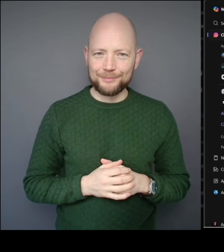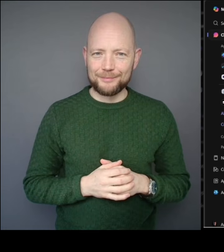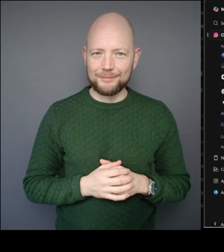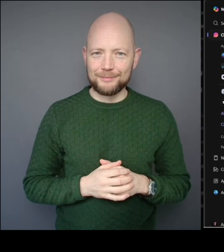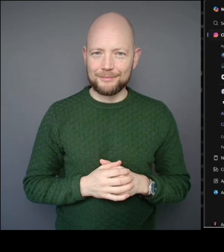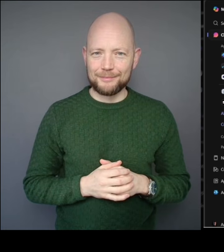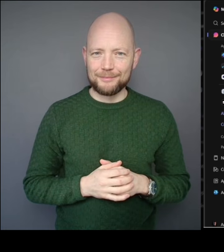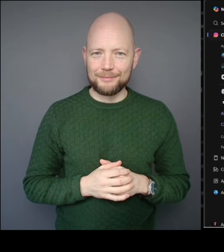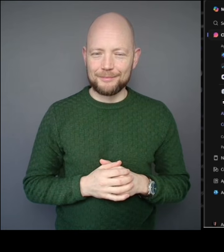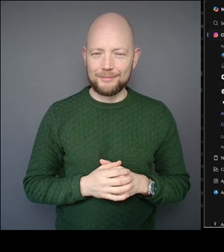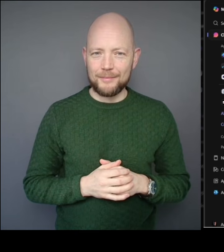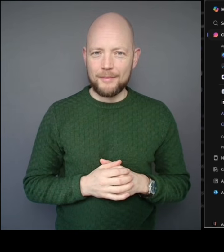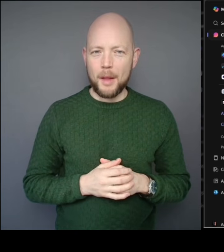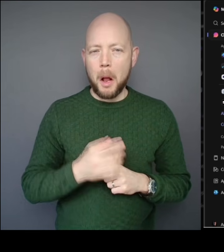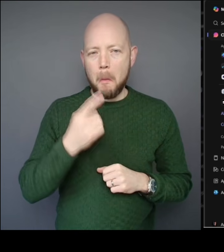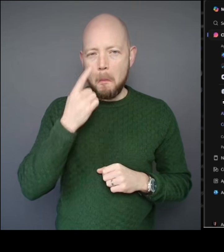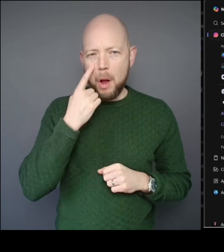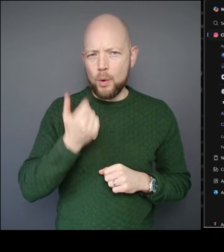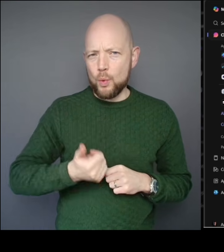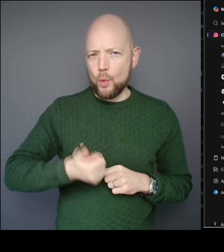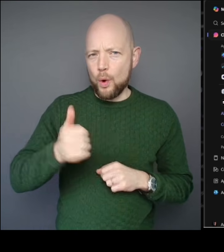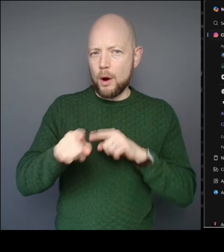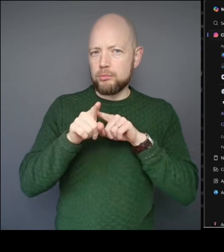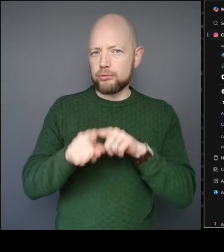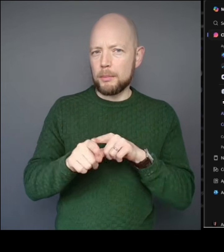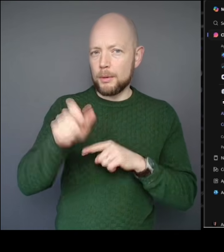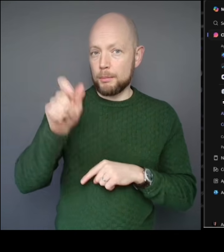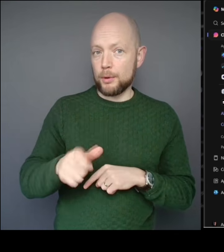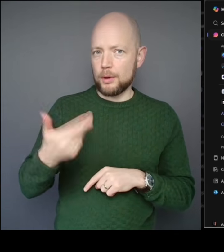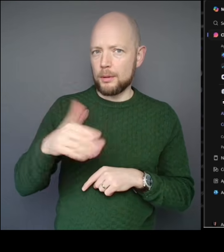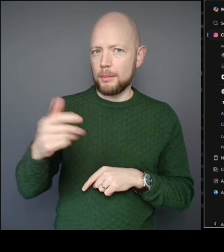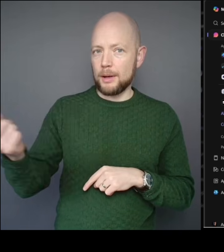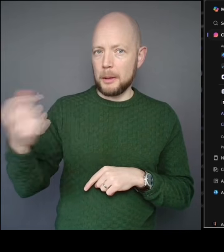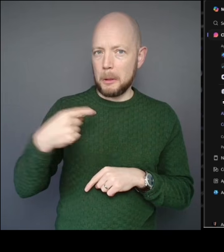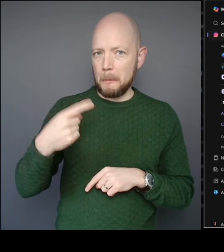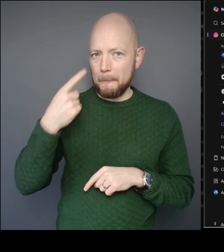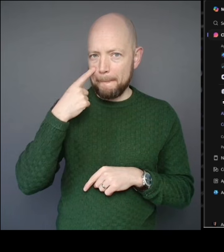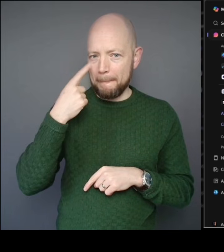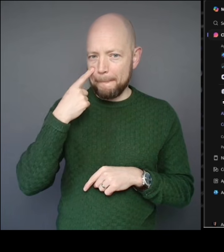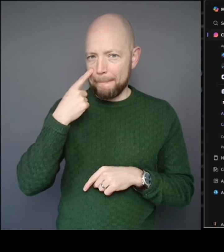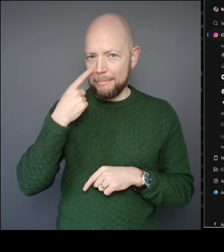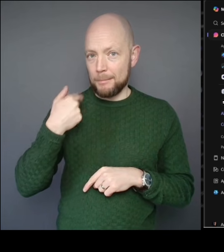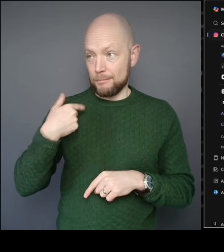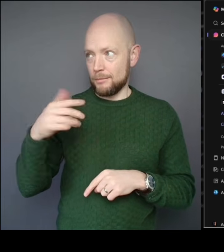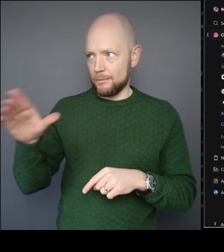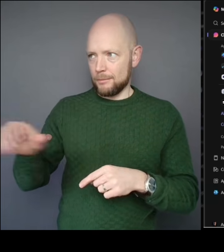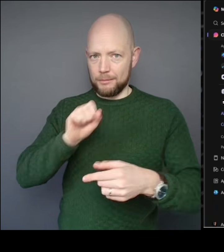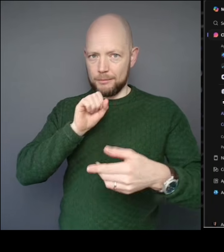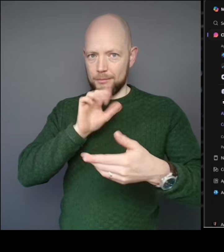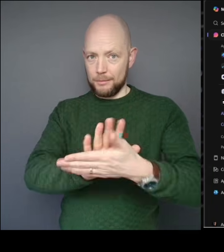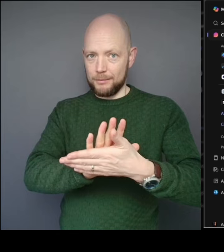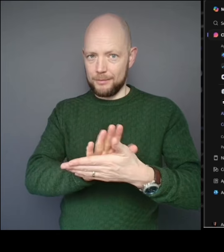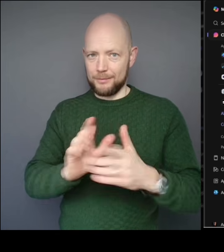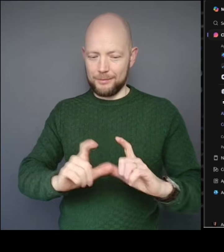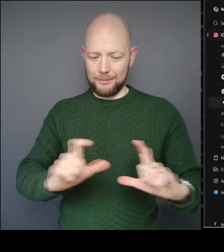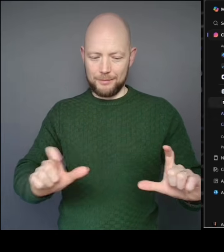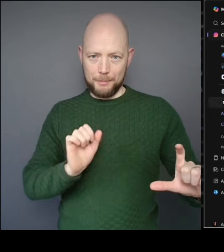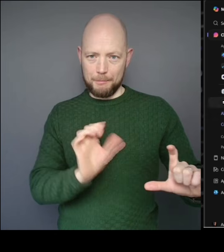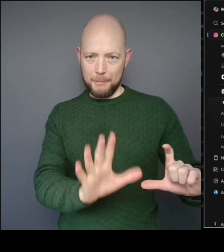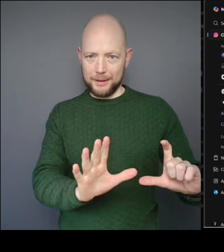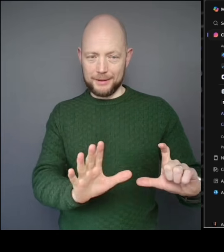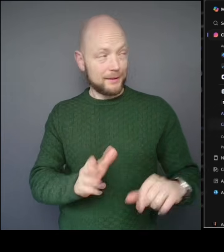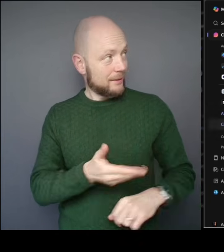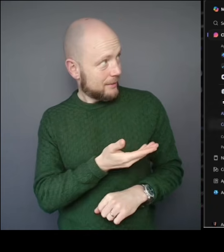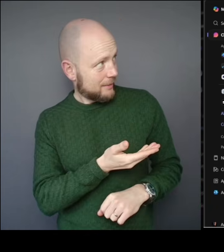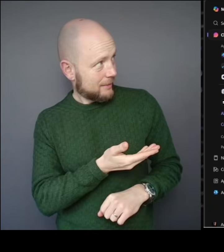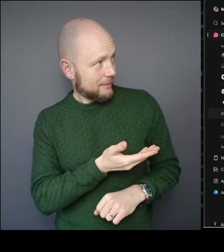let me grab this awesome prompt that someone just shared with me recently, and I'm going to go ahead and drop it inside this